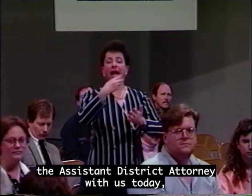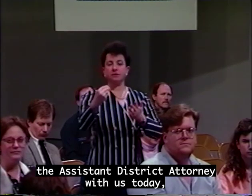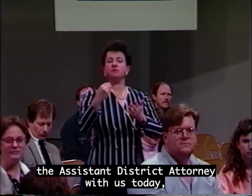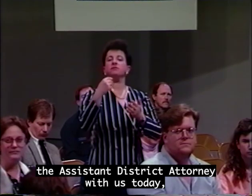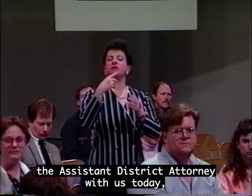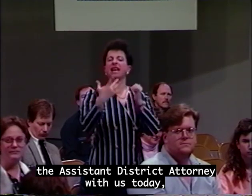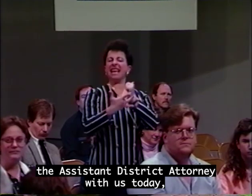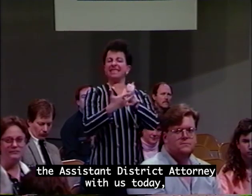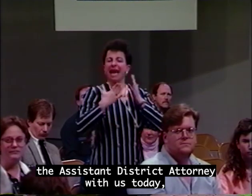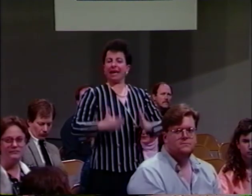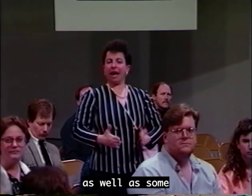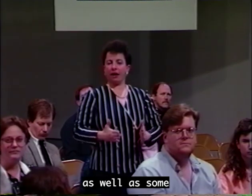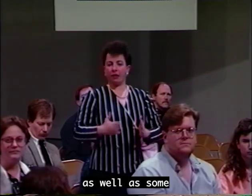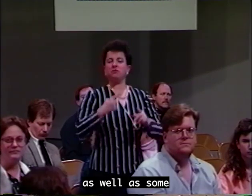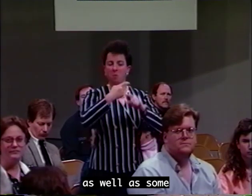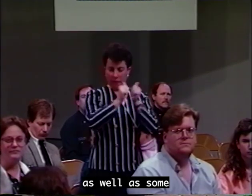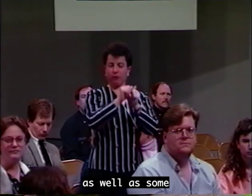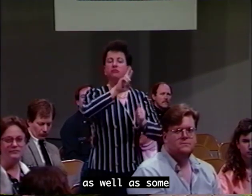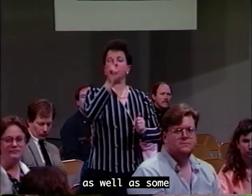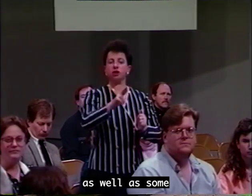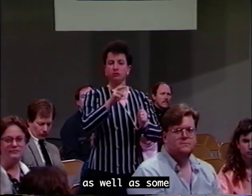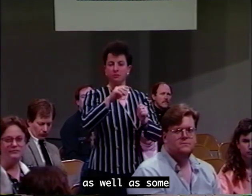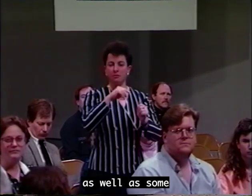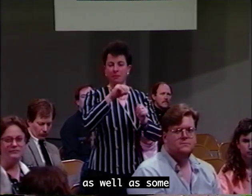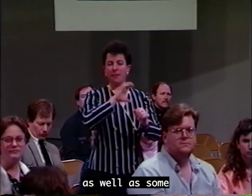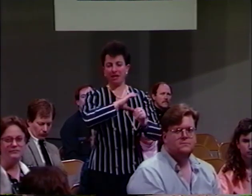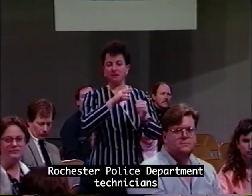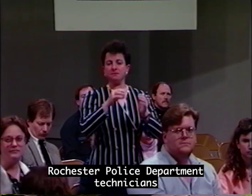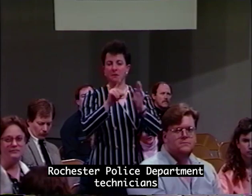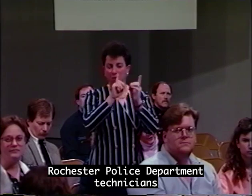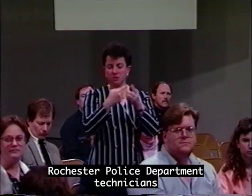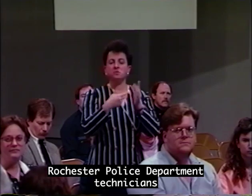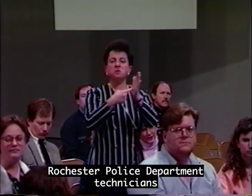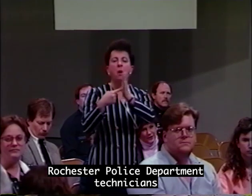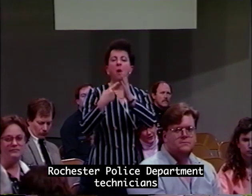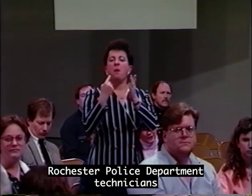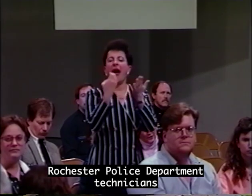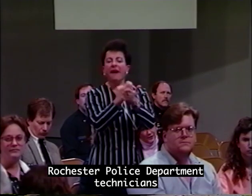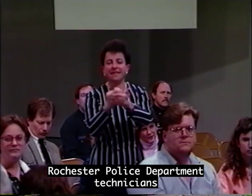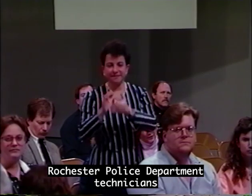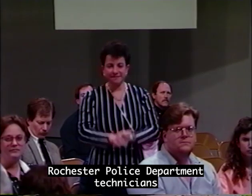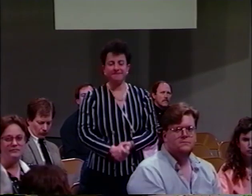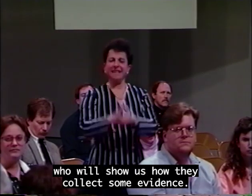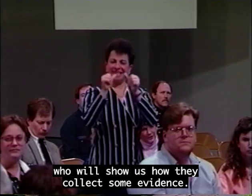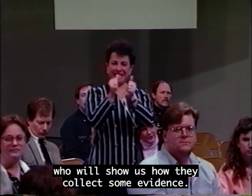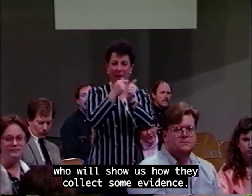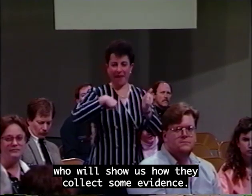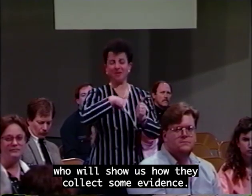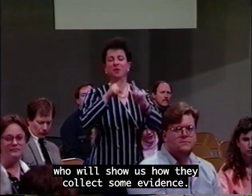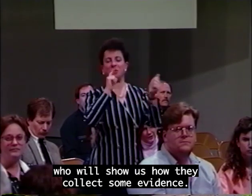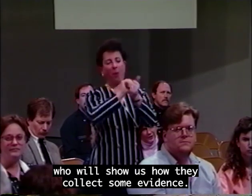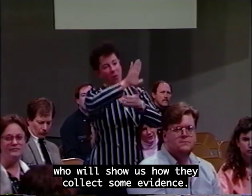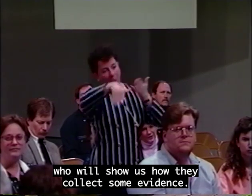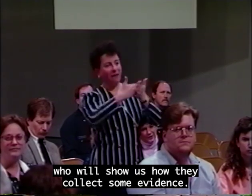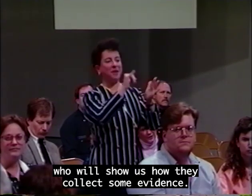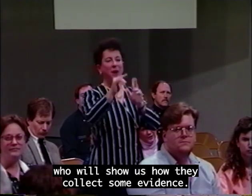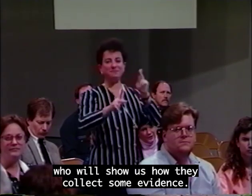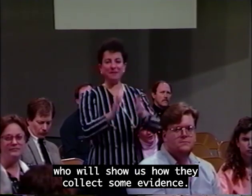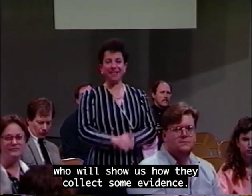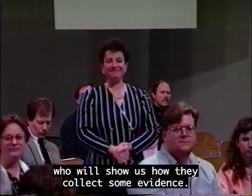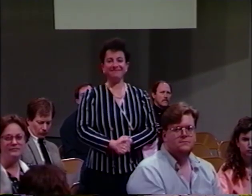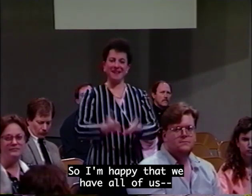with us today, as well as some Rochester Police Department technicians who will show us how they collect